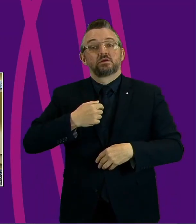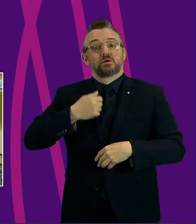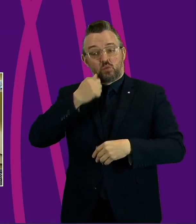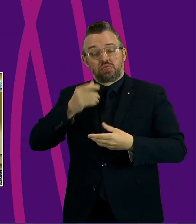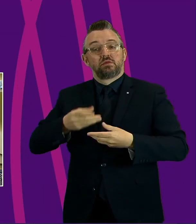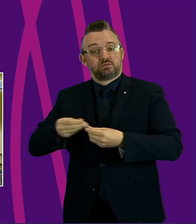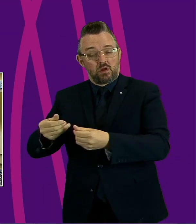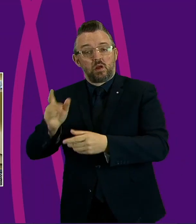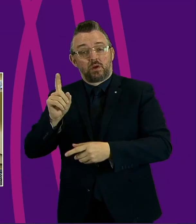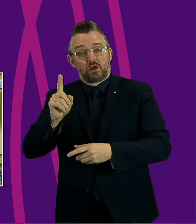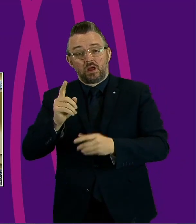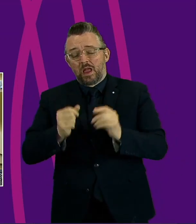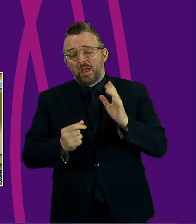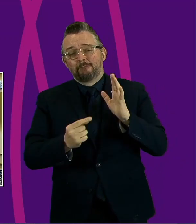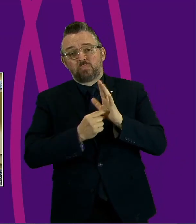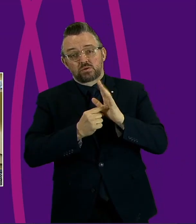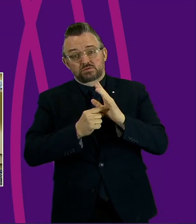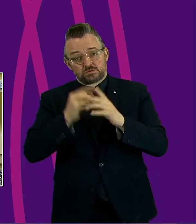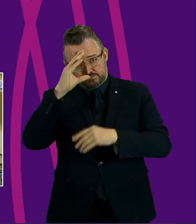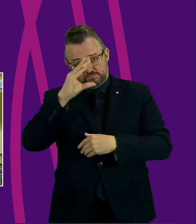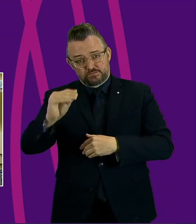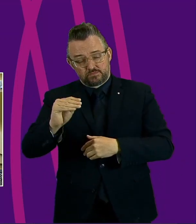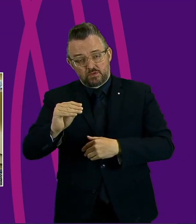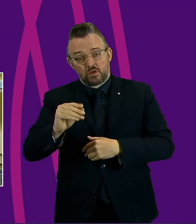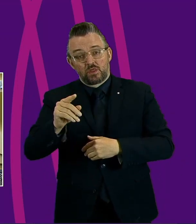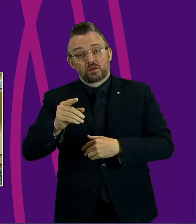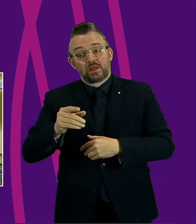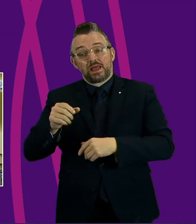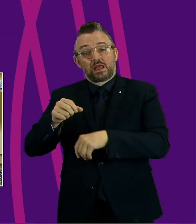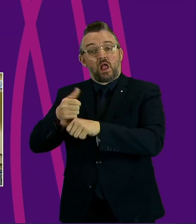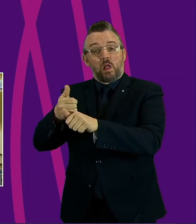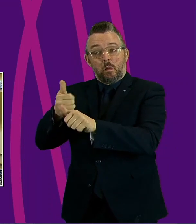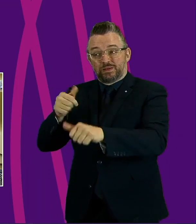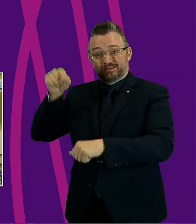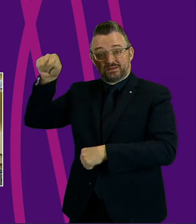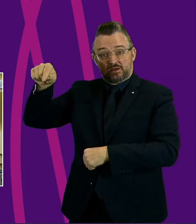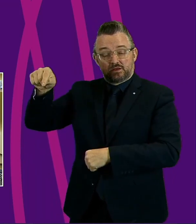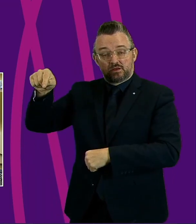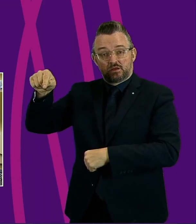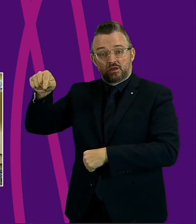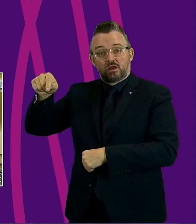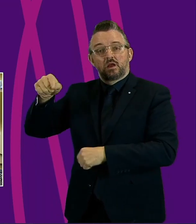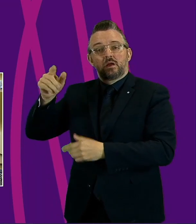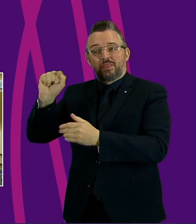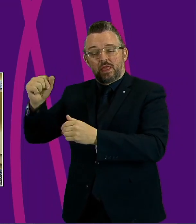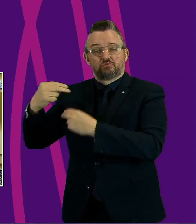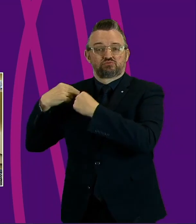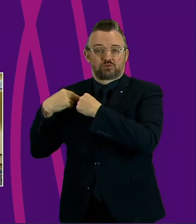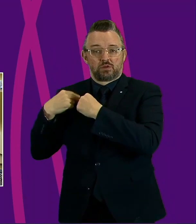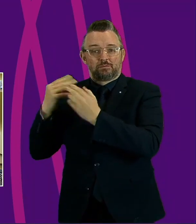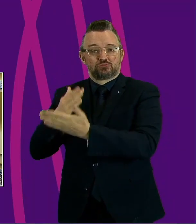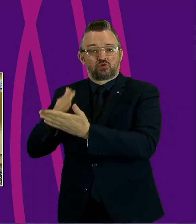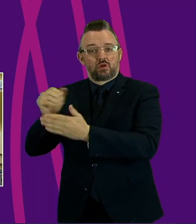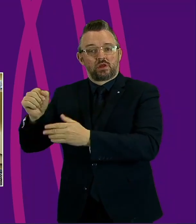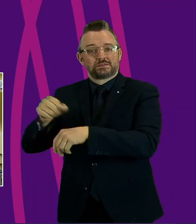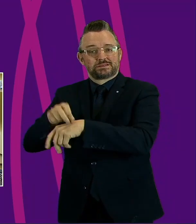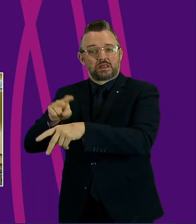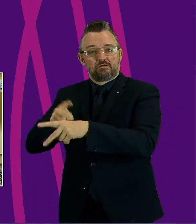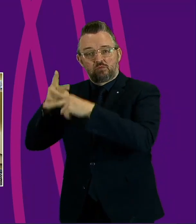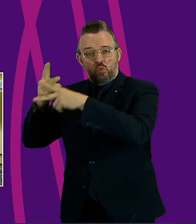it's a really important point here that employers have a duty to make sure that their staff are properly catered